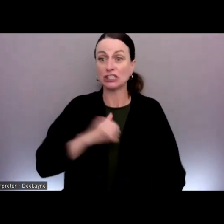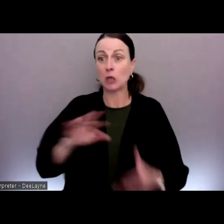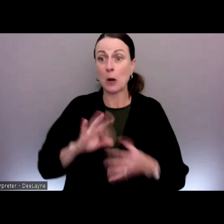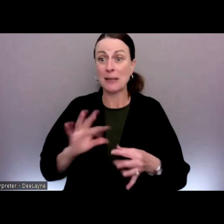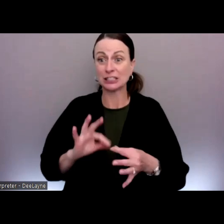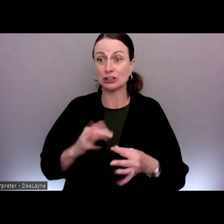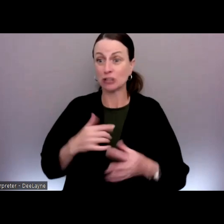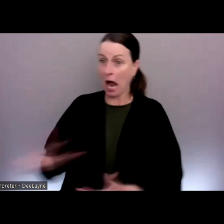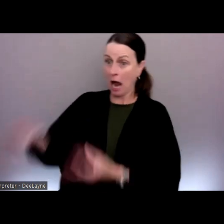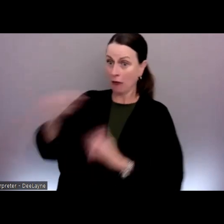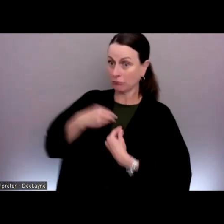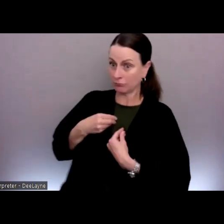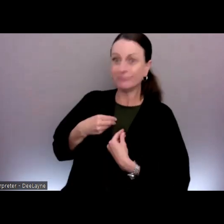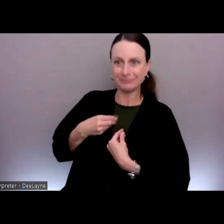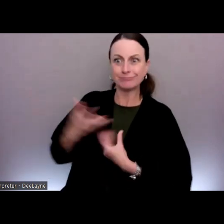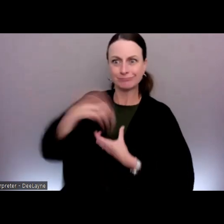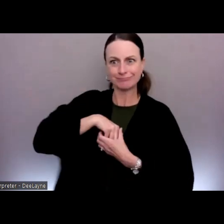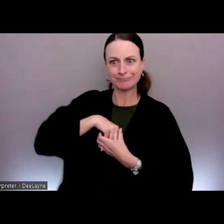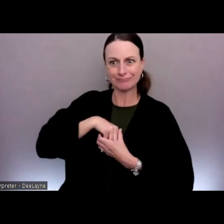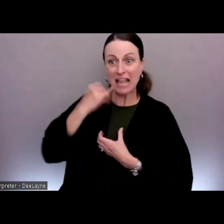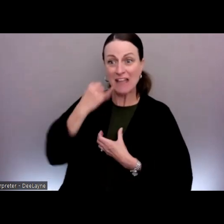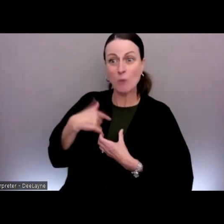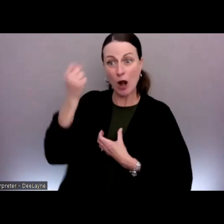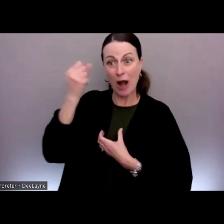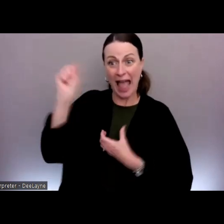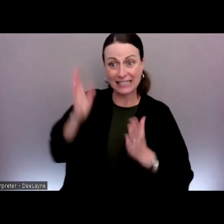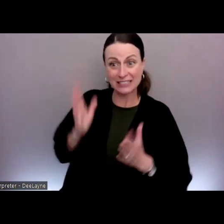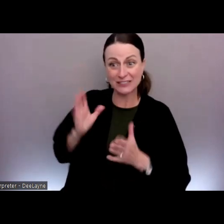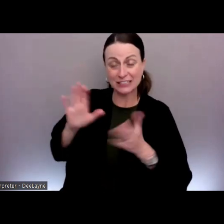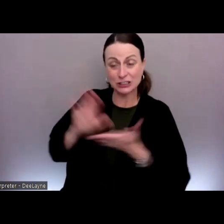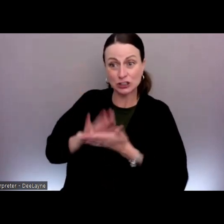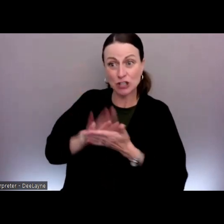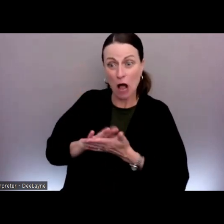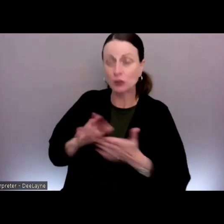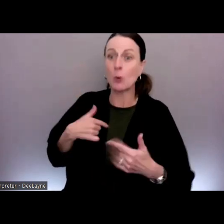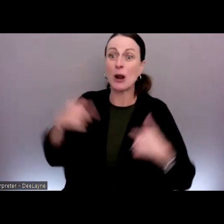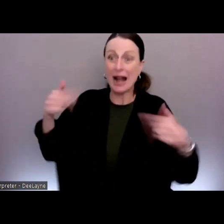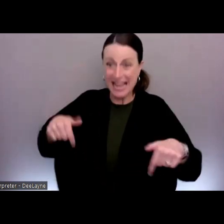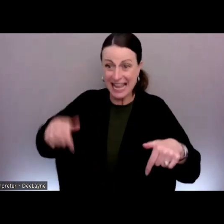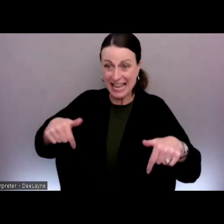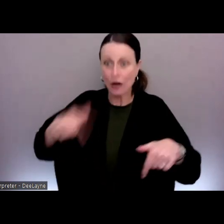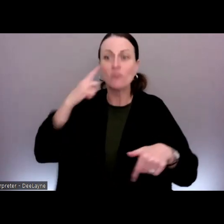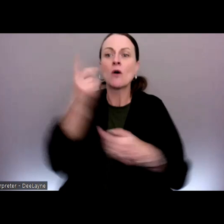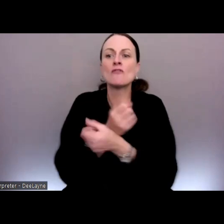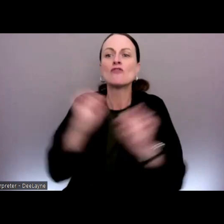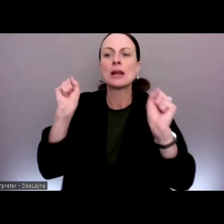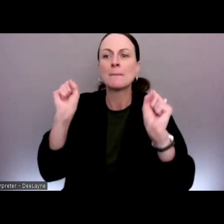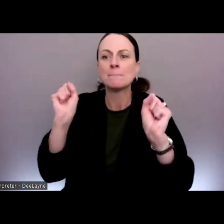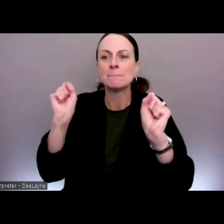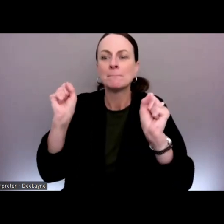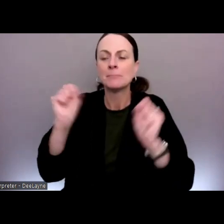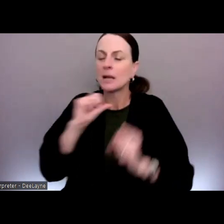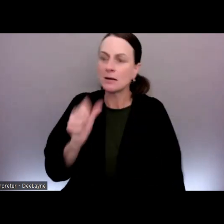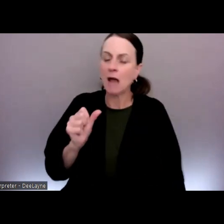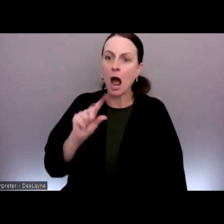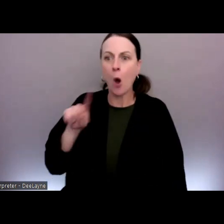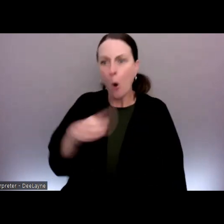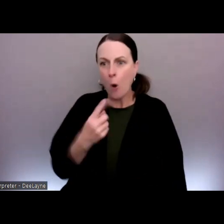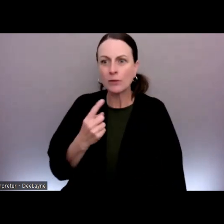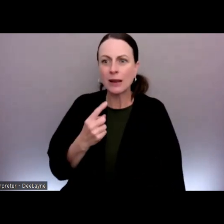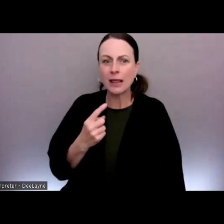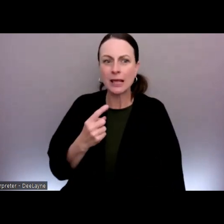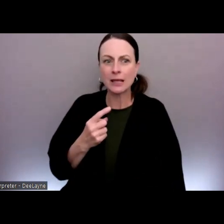as, if we are activist scholars, we are here to struggle for freedom, not just to wallow in, or worse, in